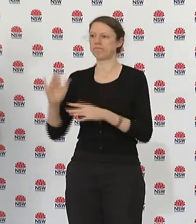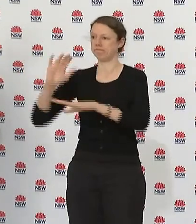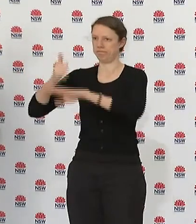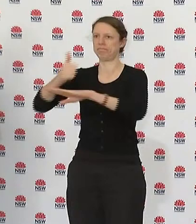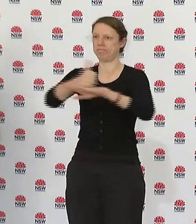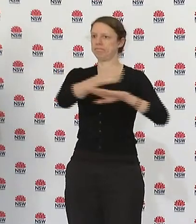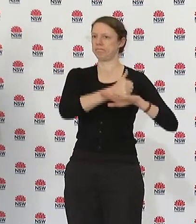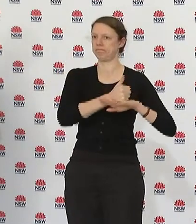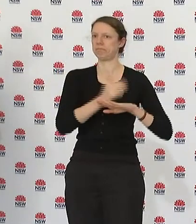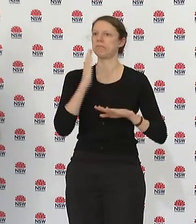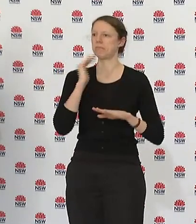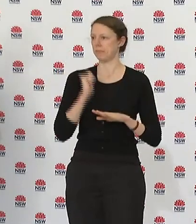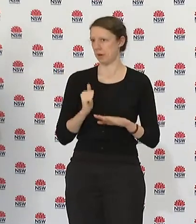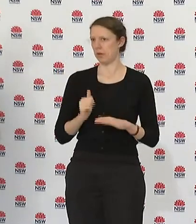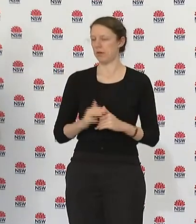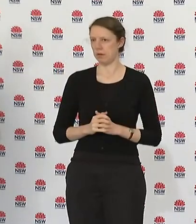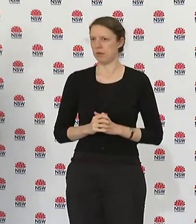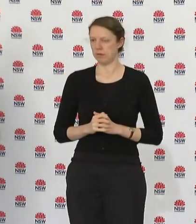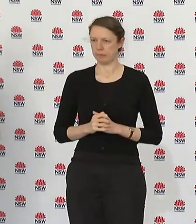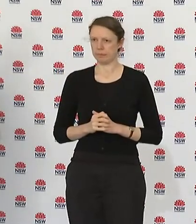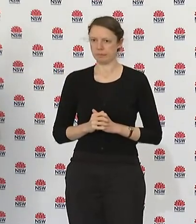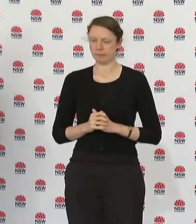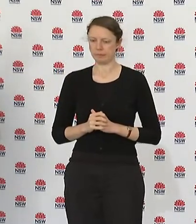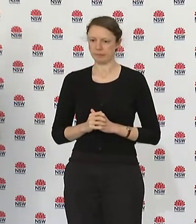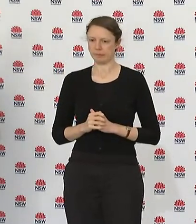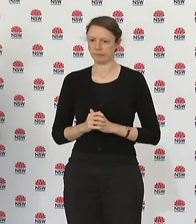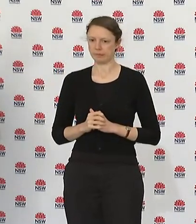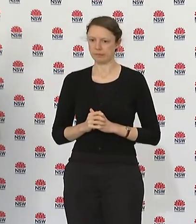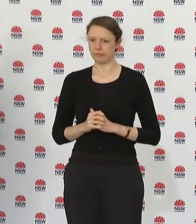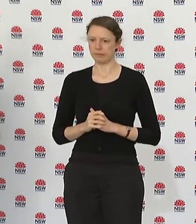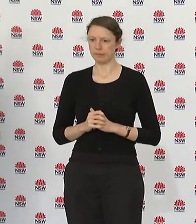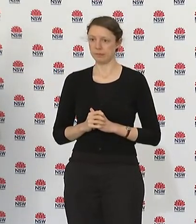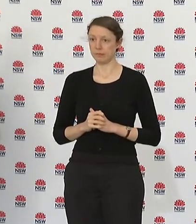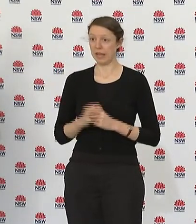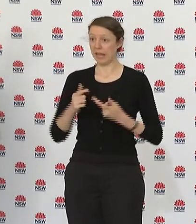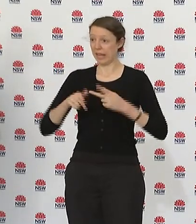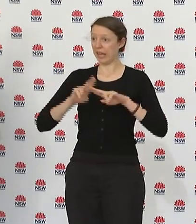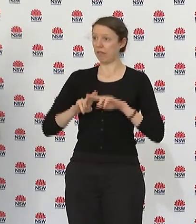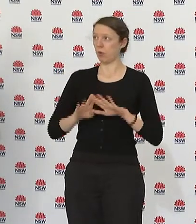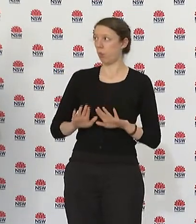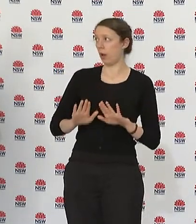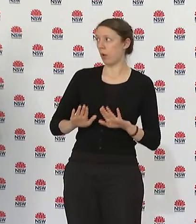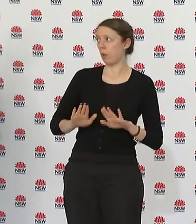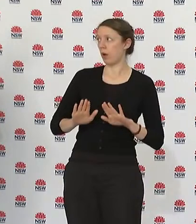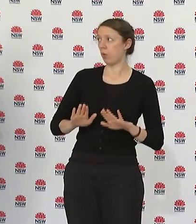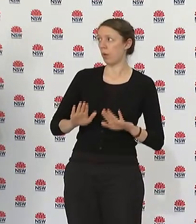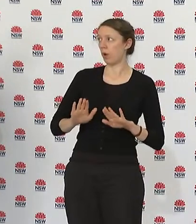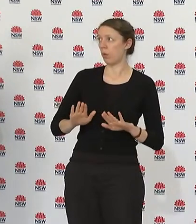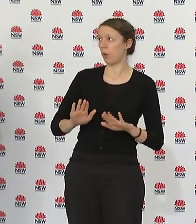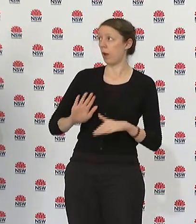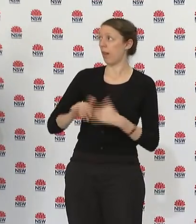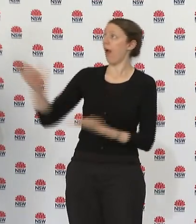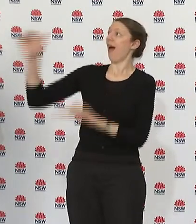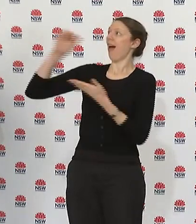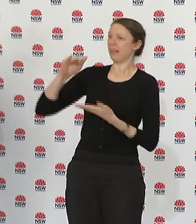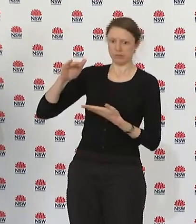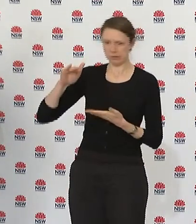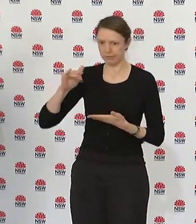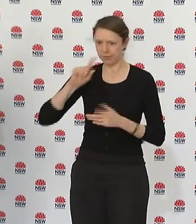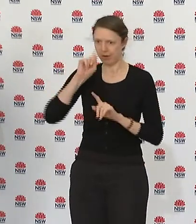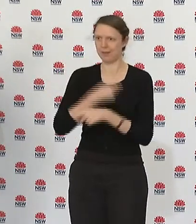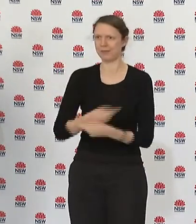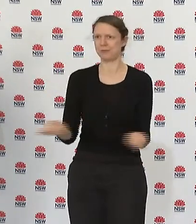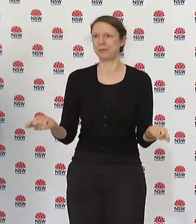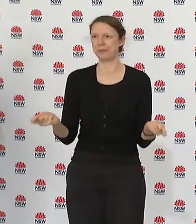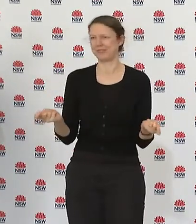maximum capacity. And the alternative would have been to have had no facilities when the vaccine, if it did ever come in great